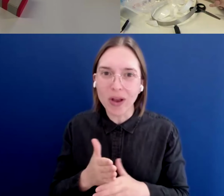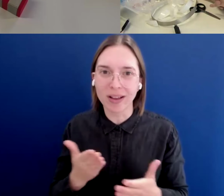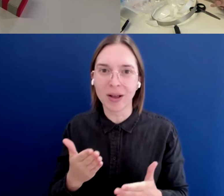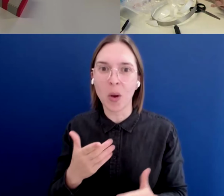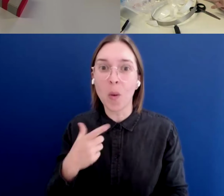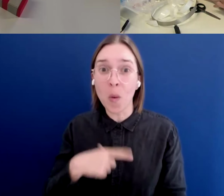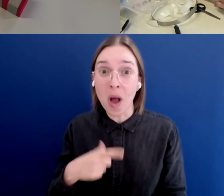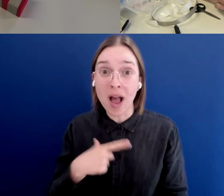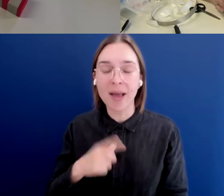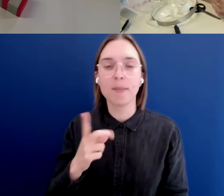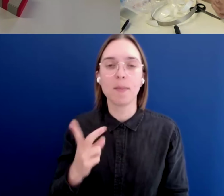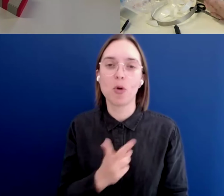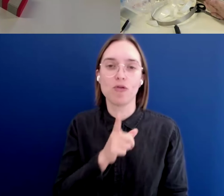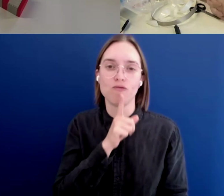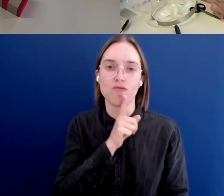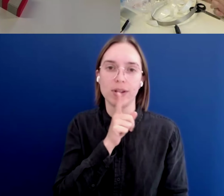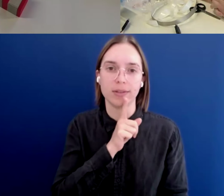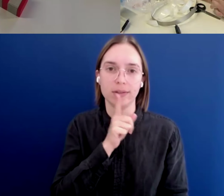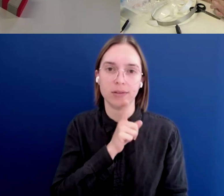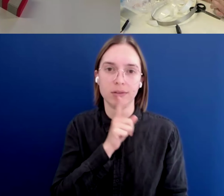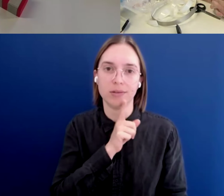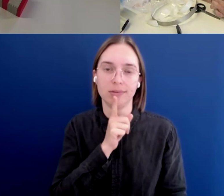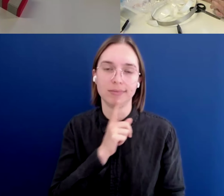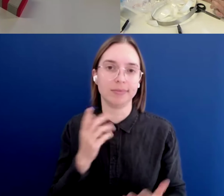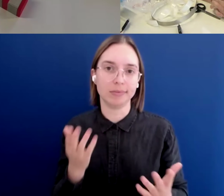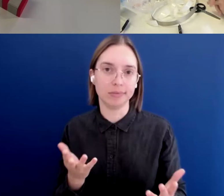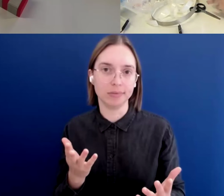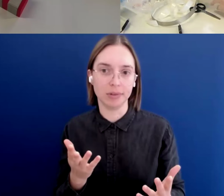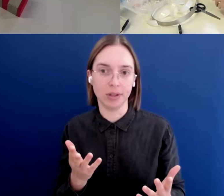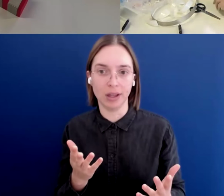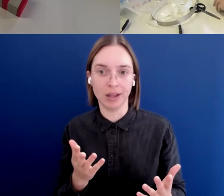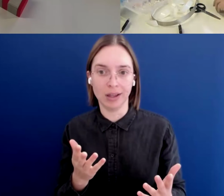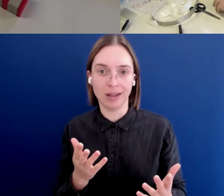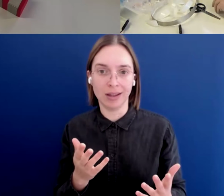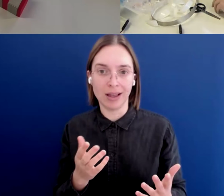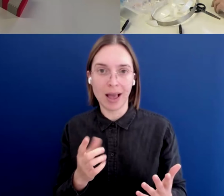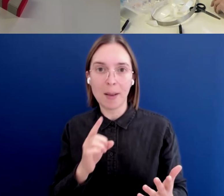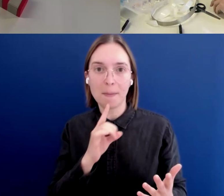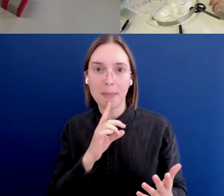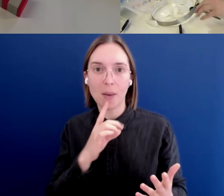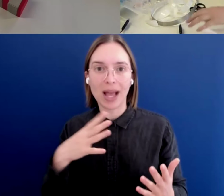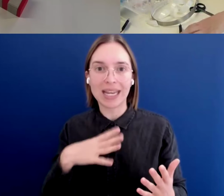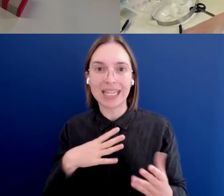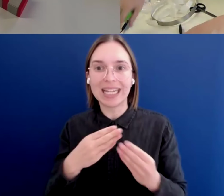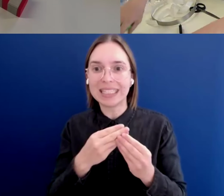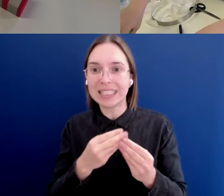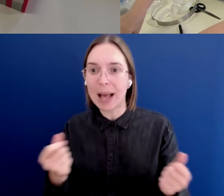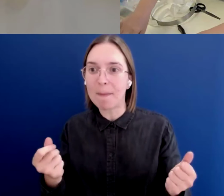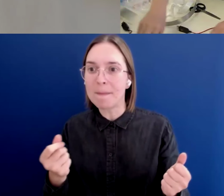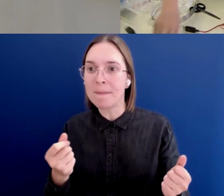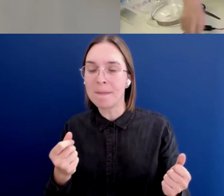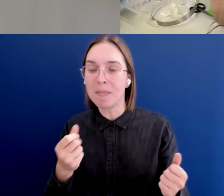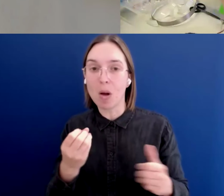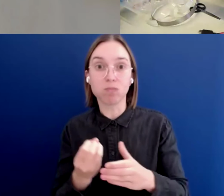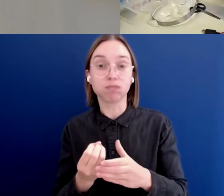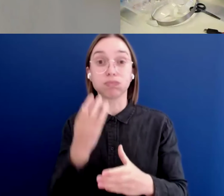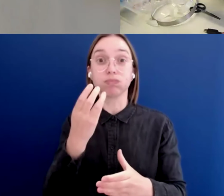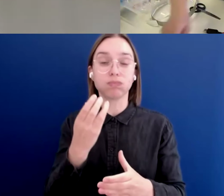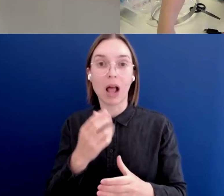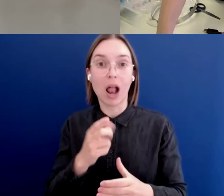work because power needs to light something up. So we're going to make a light block next.